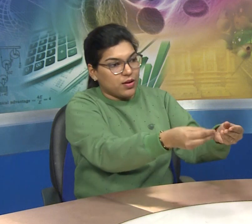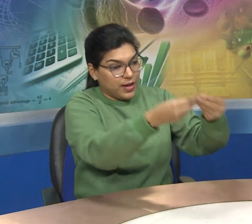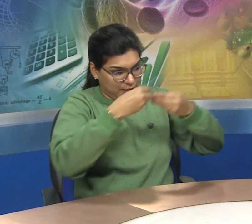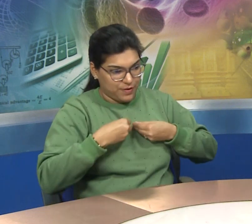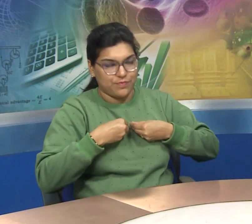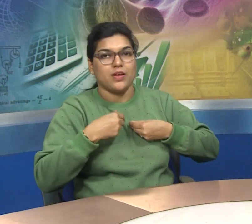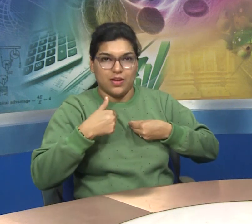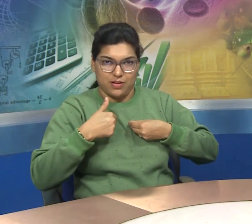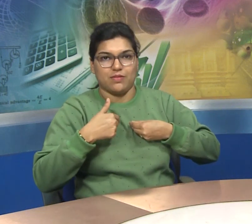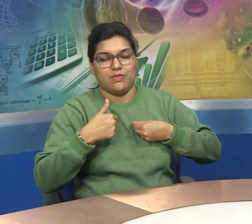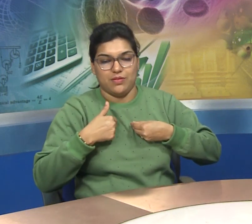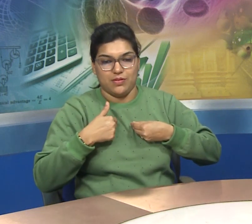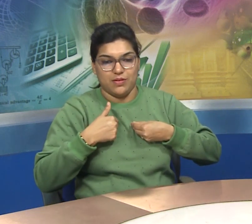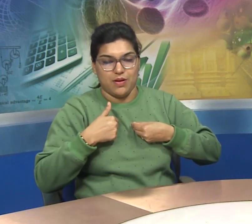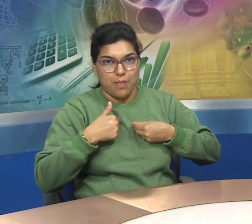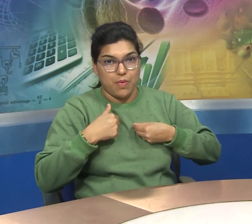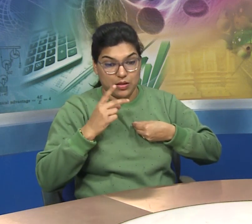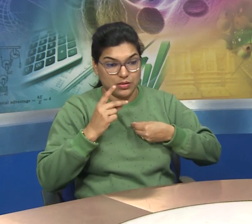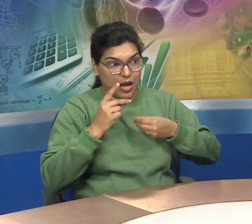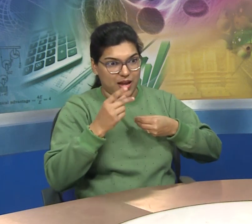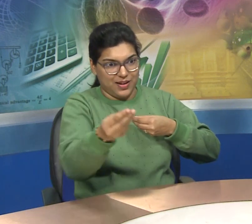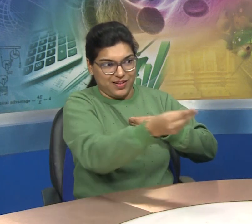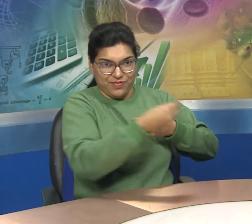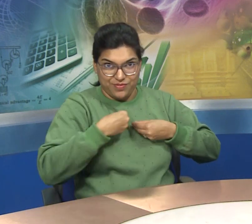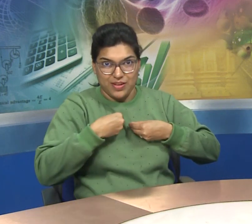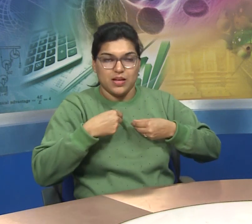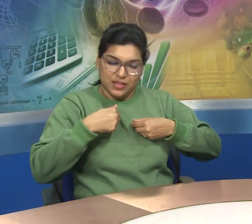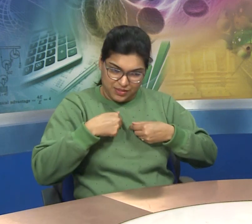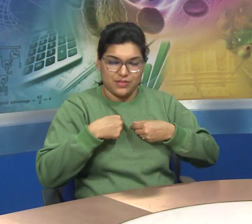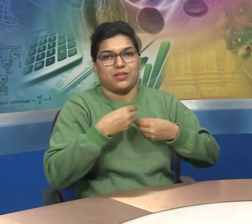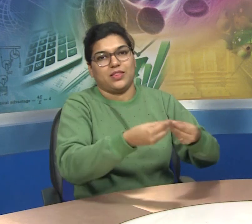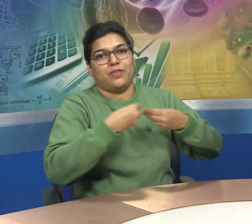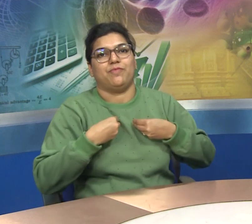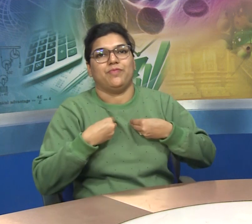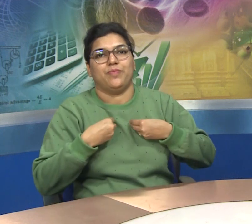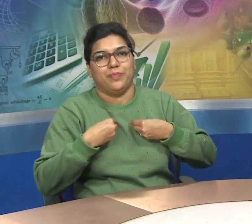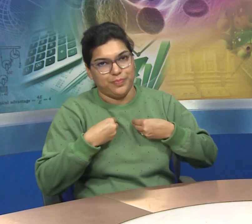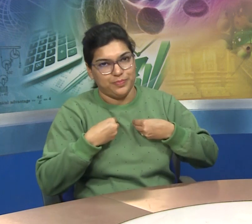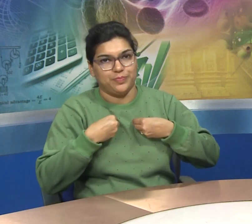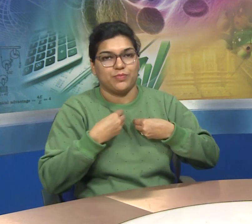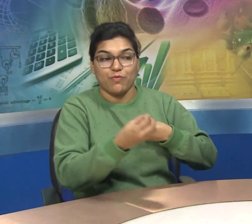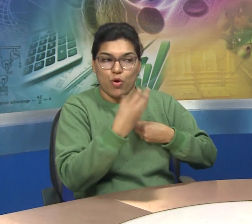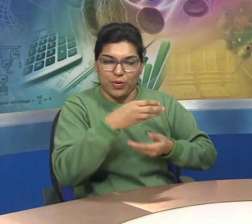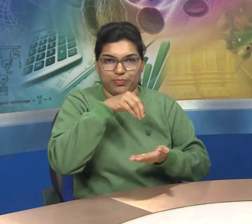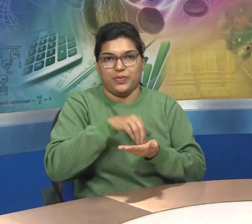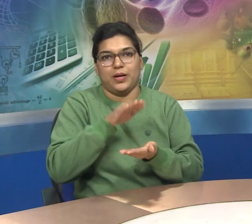So the secondary source of information is the direct connecting point between the primary source and